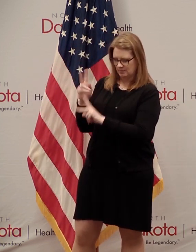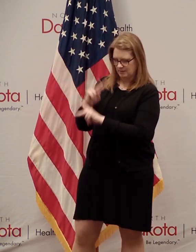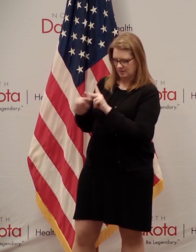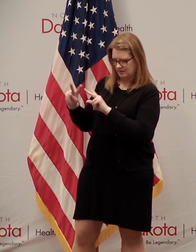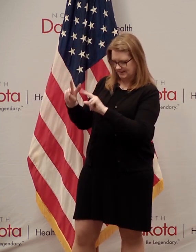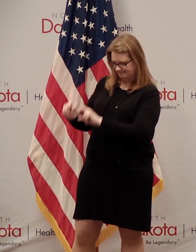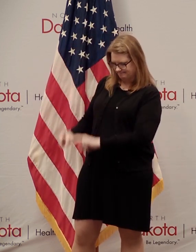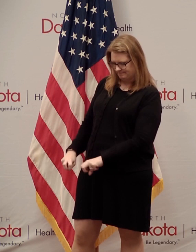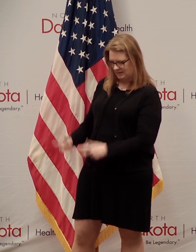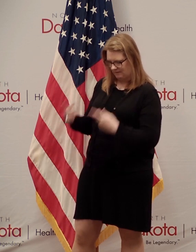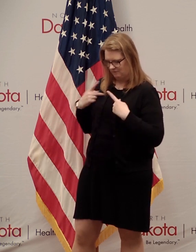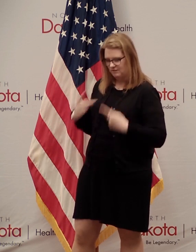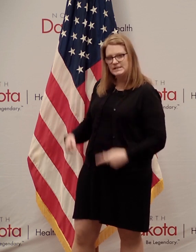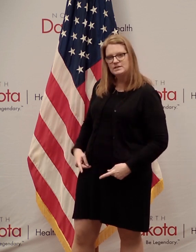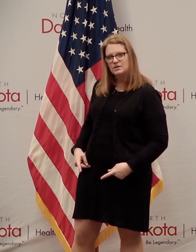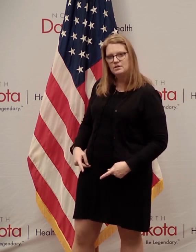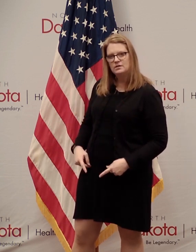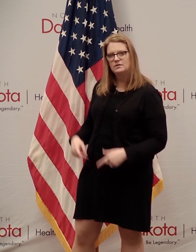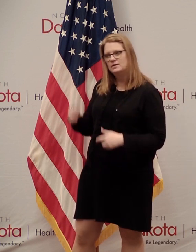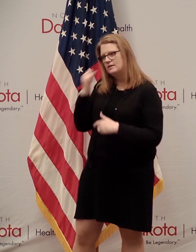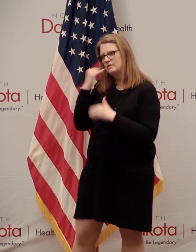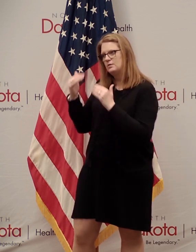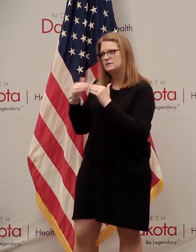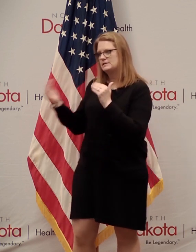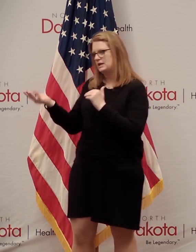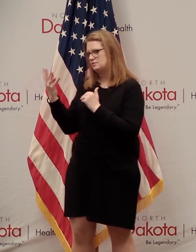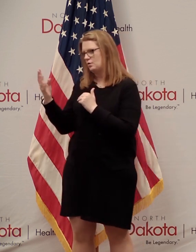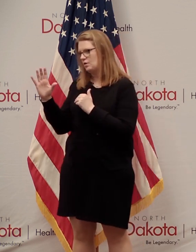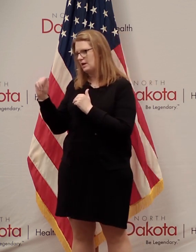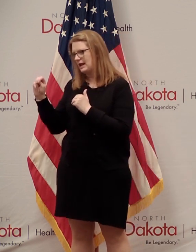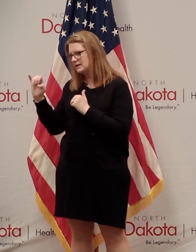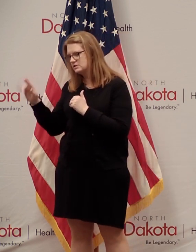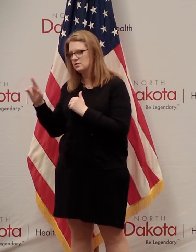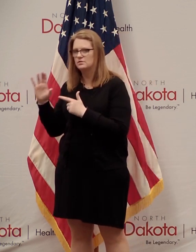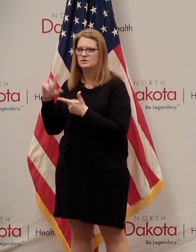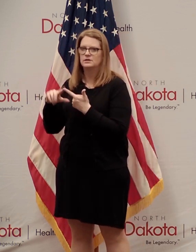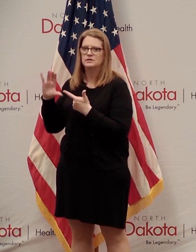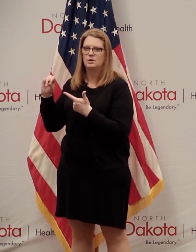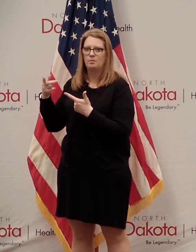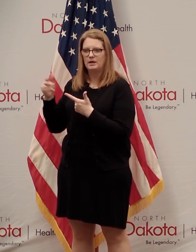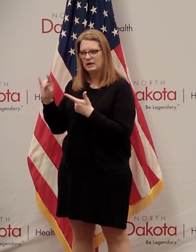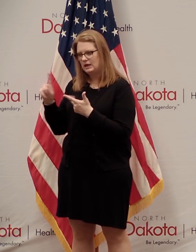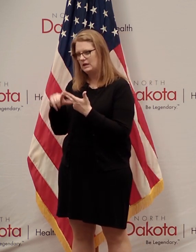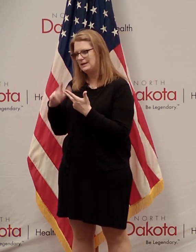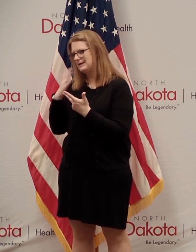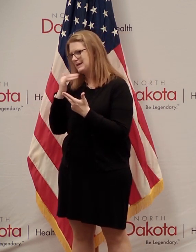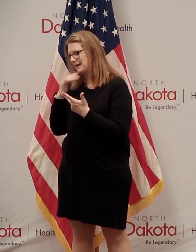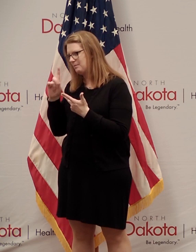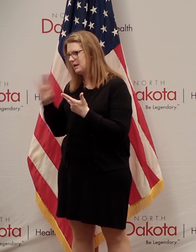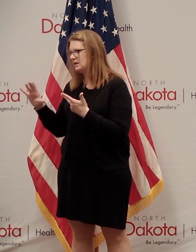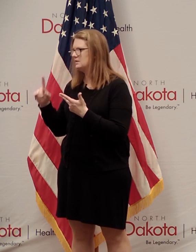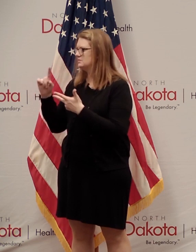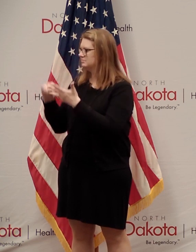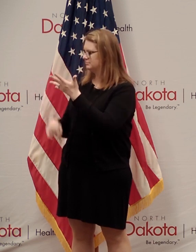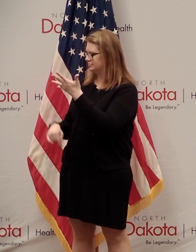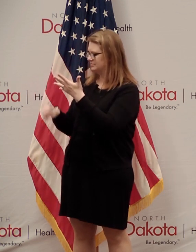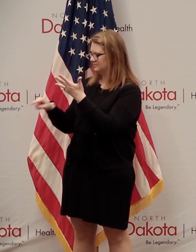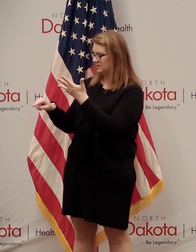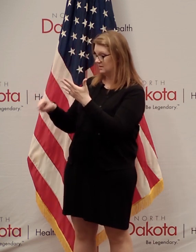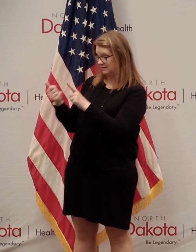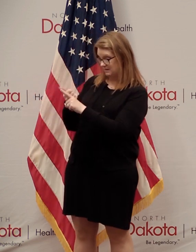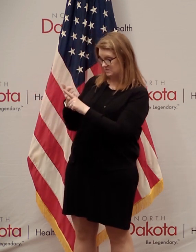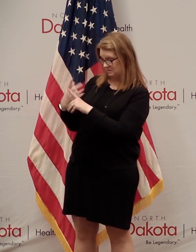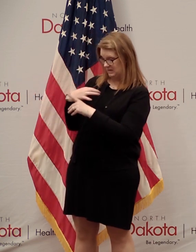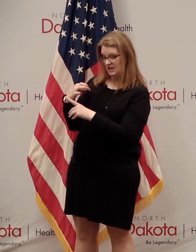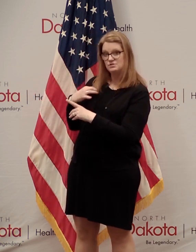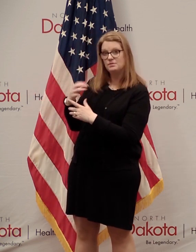physical, where they were, if they were stage 4 cancer, if they had COPD, diabetes, and a number of different comorbidities, would they be eligible